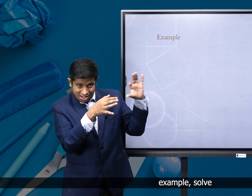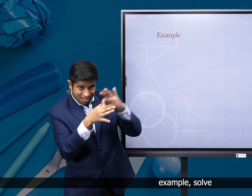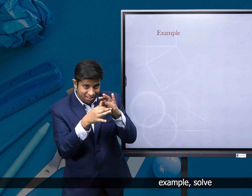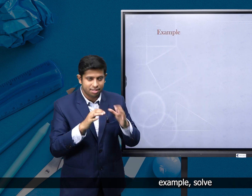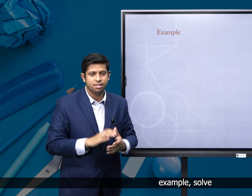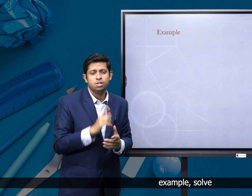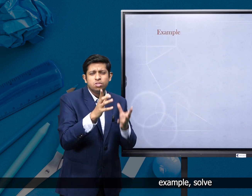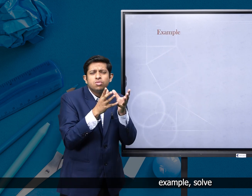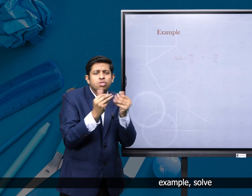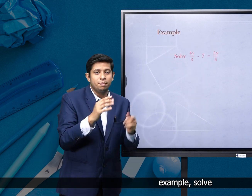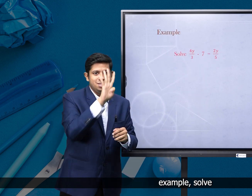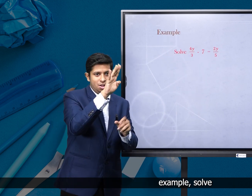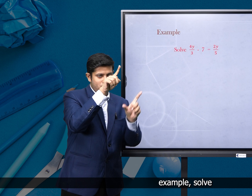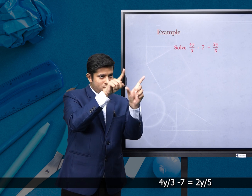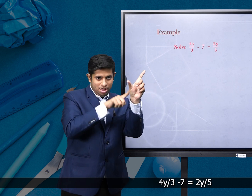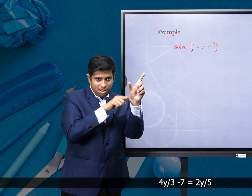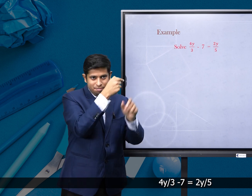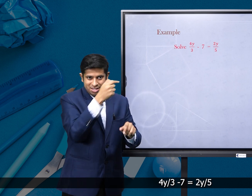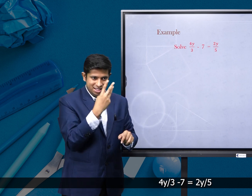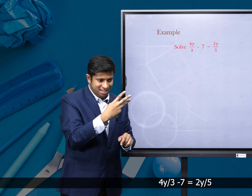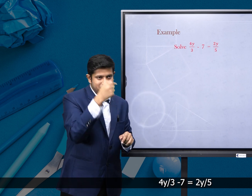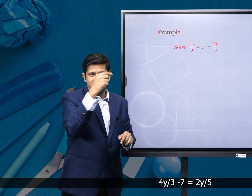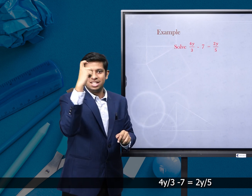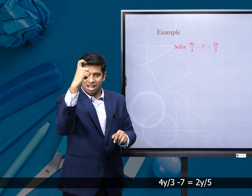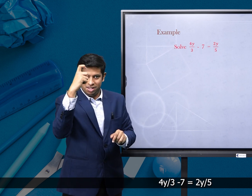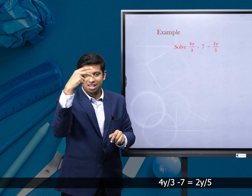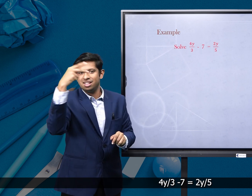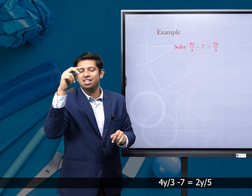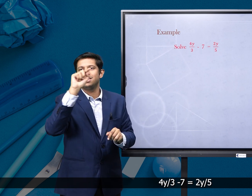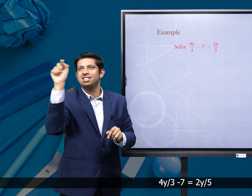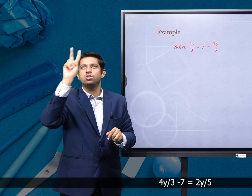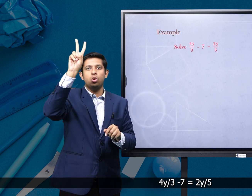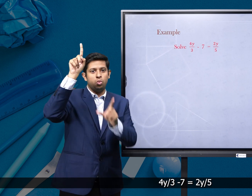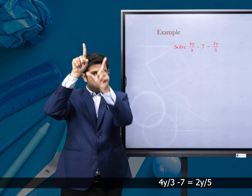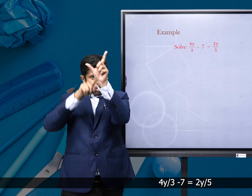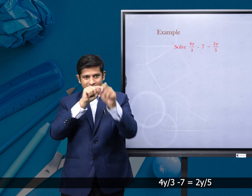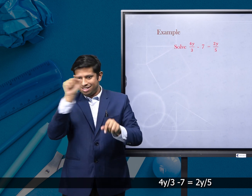Example. Solve 4y by 3 minus 7 is equals to 2y by 5.